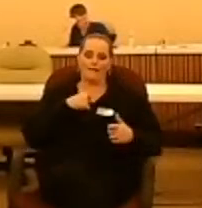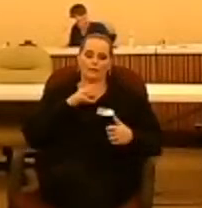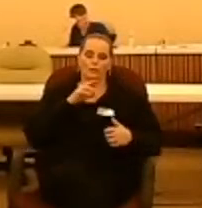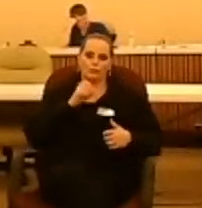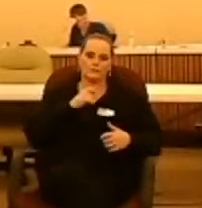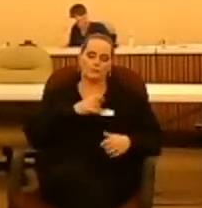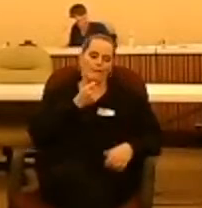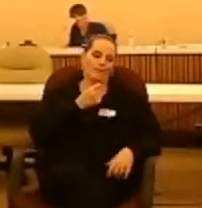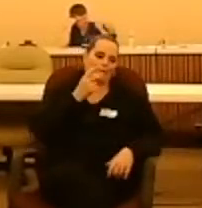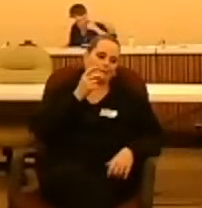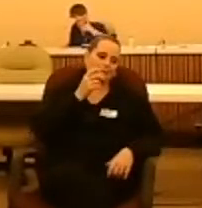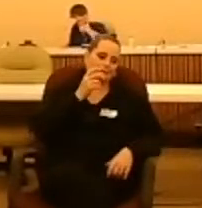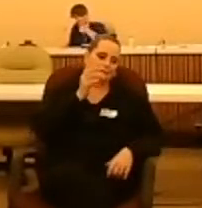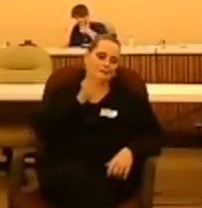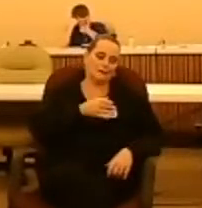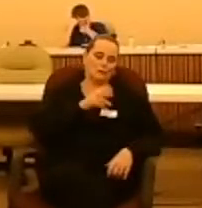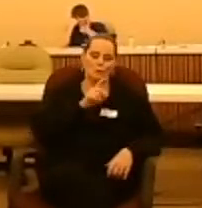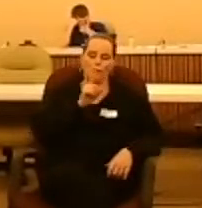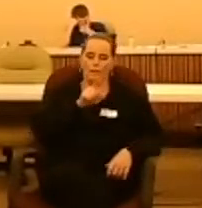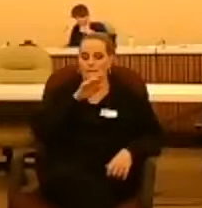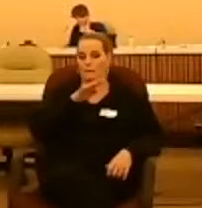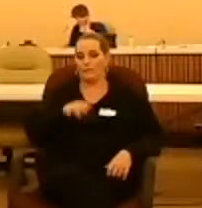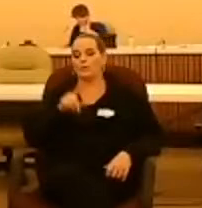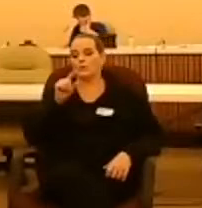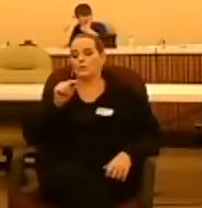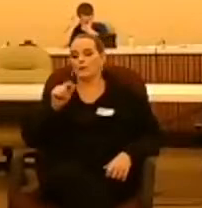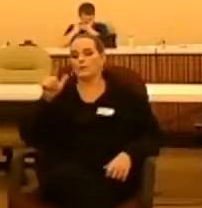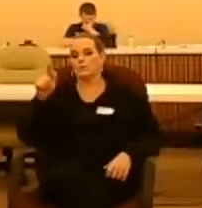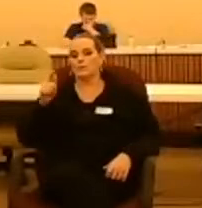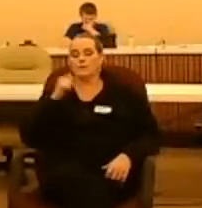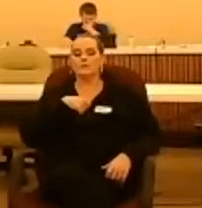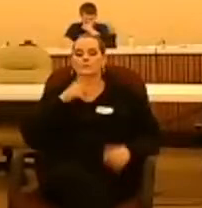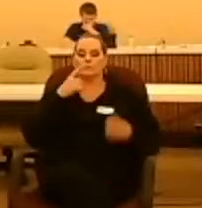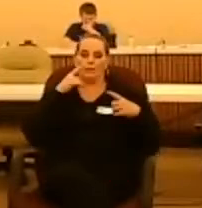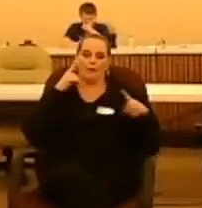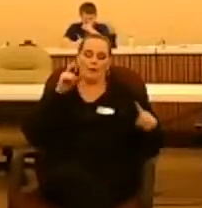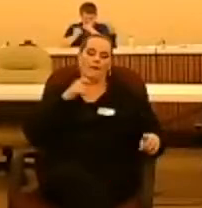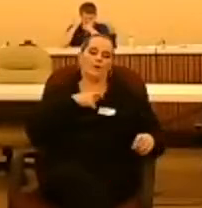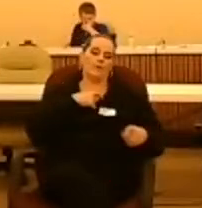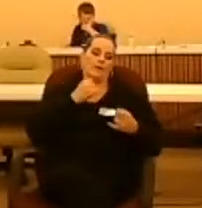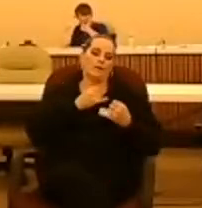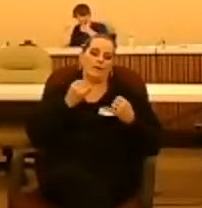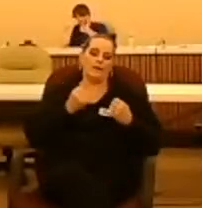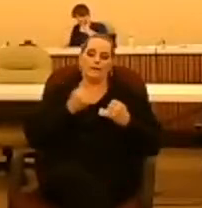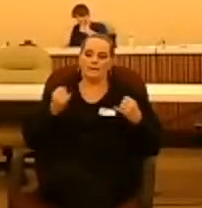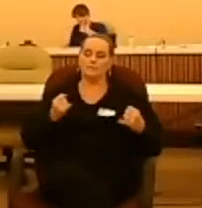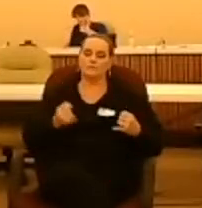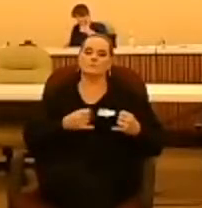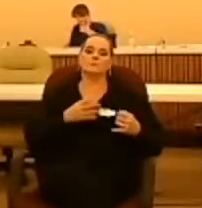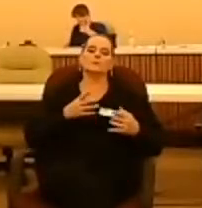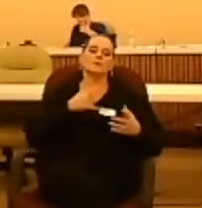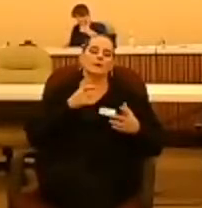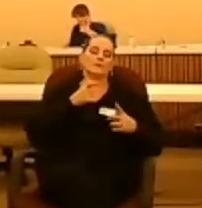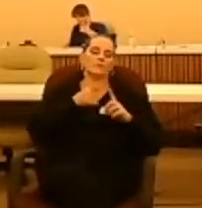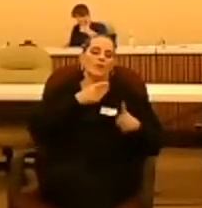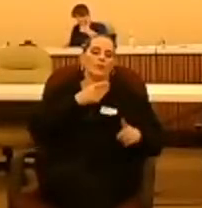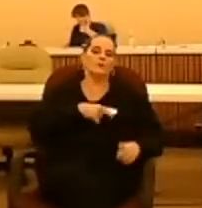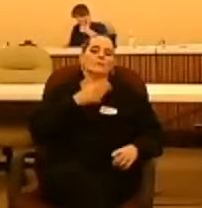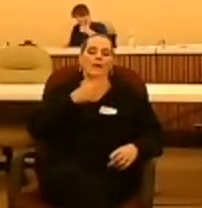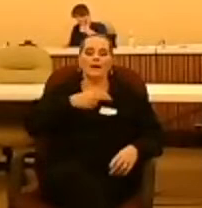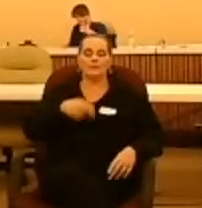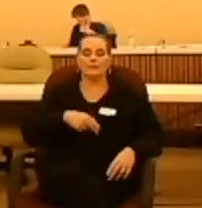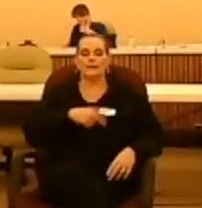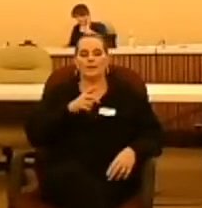Resolution 11-144, 2021, to declare an item surplus material from the Henrietta Public Library.